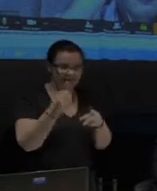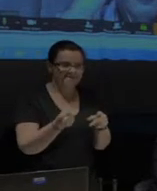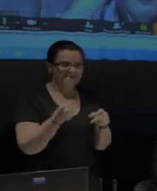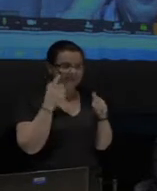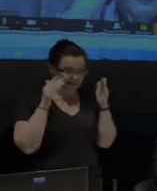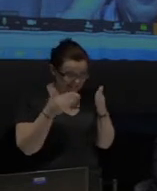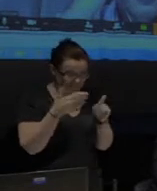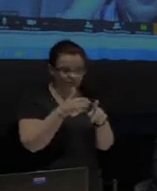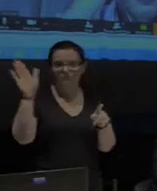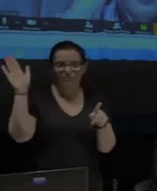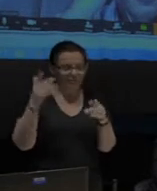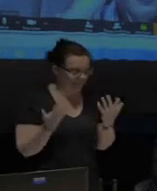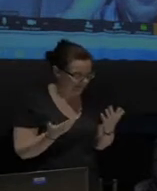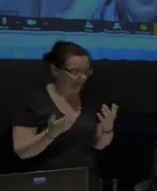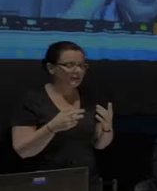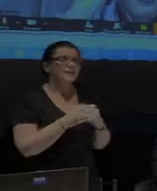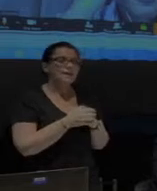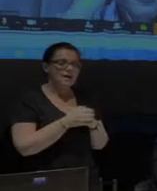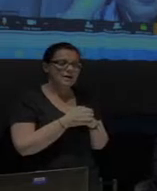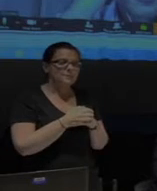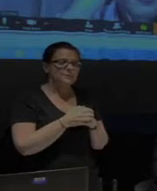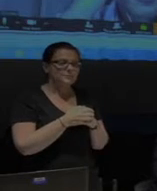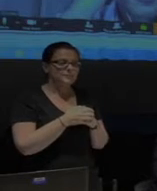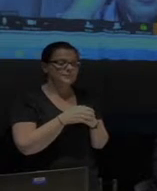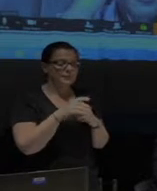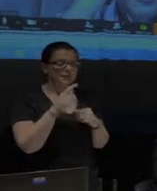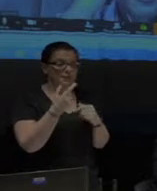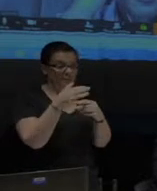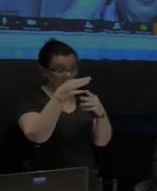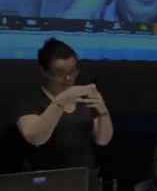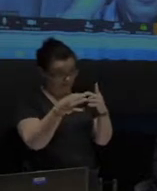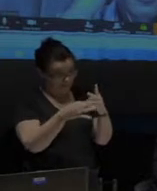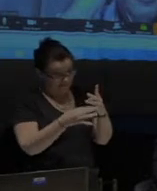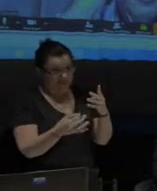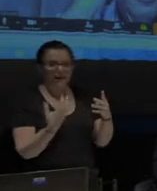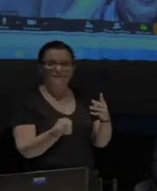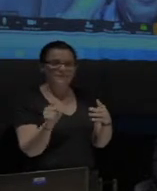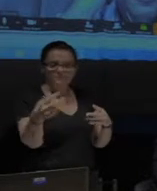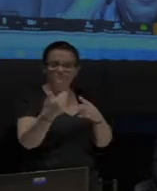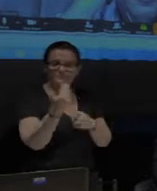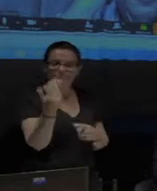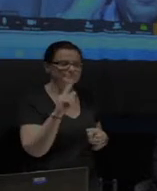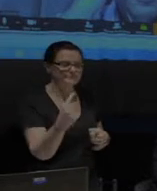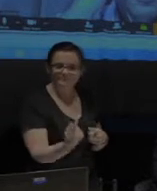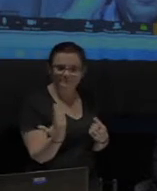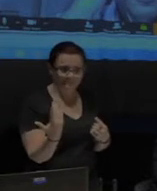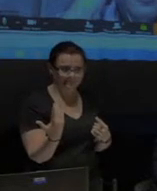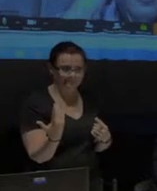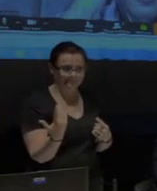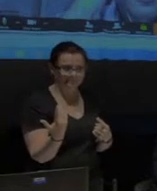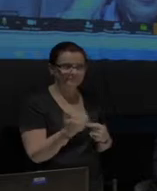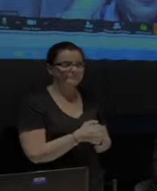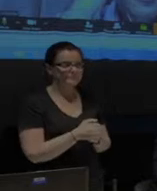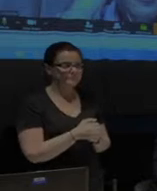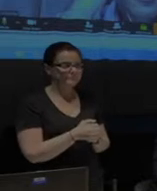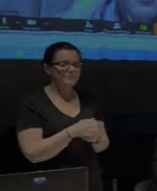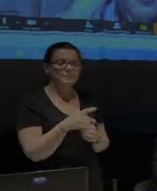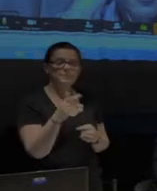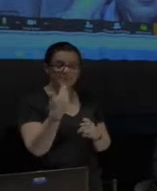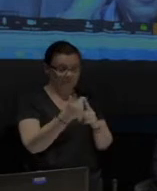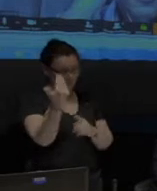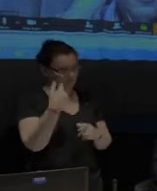Those are the characteristics that make up the various bits that I am. Now, it's not obvious that I'm